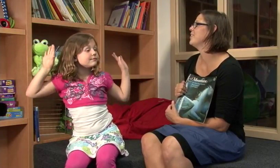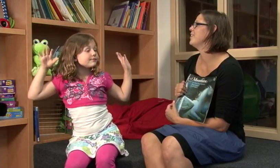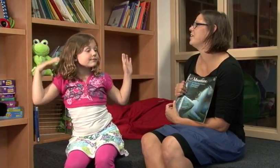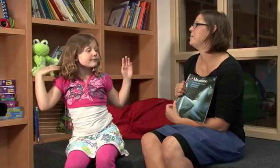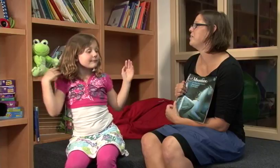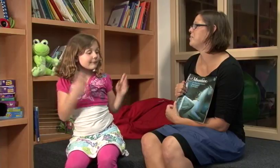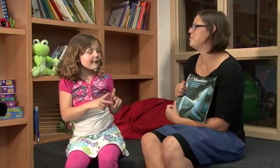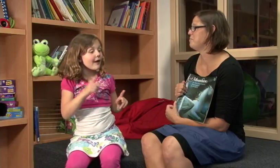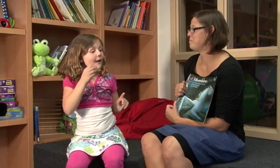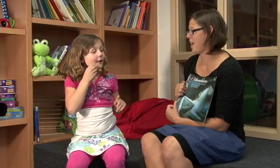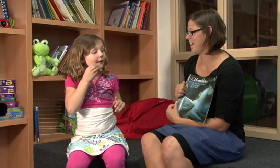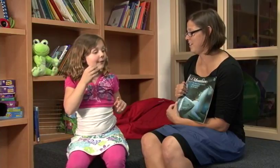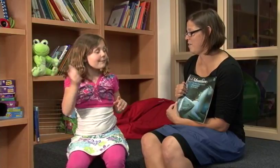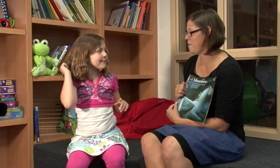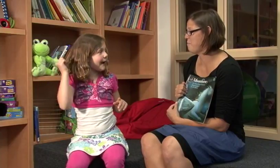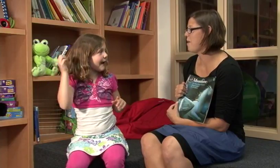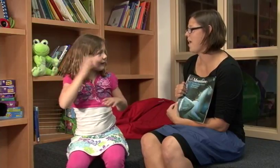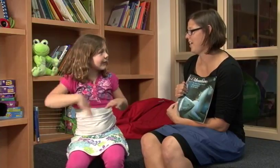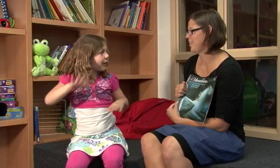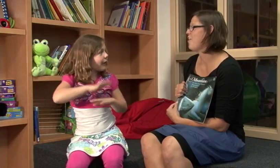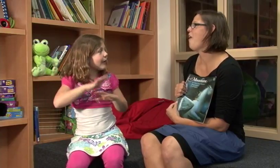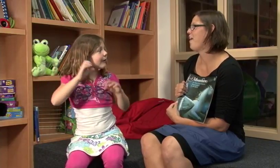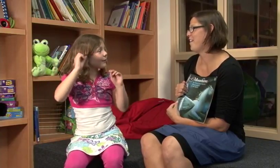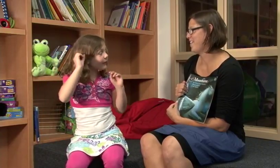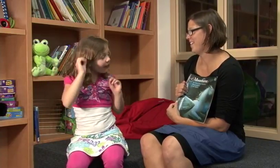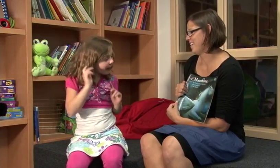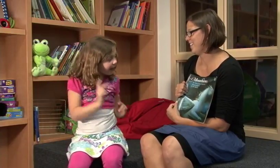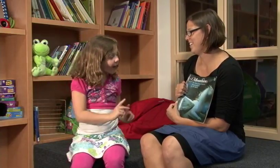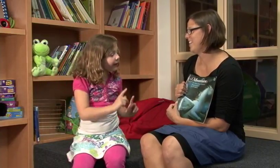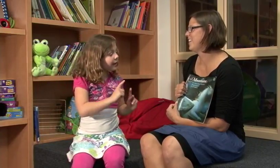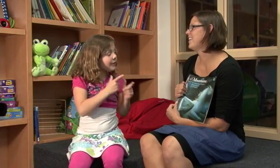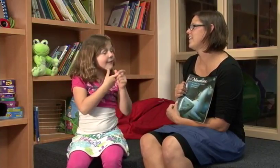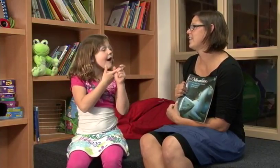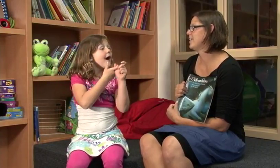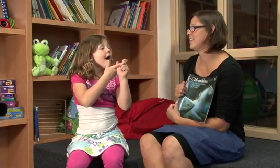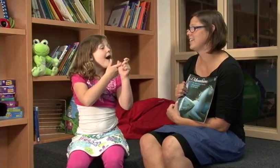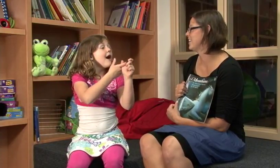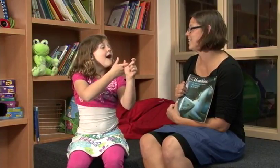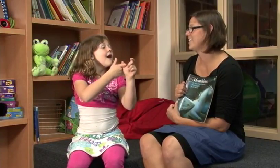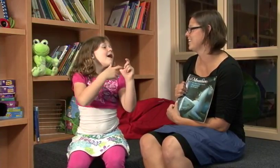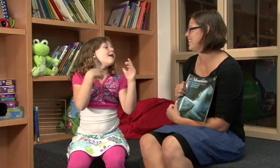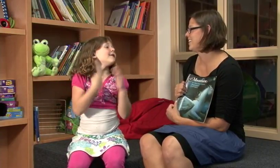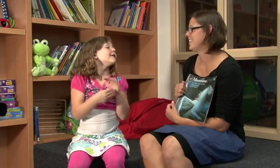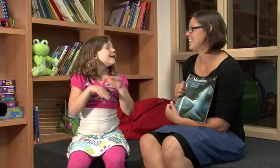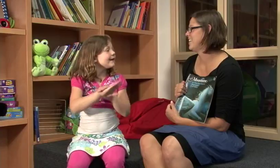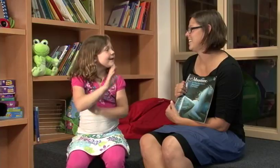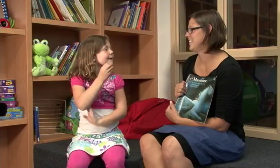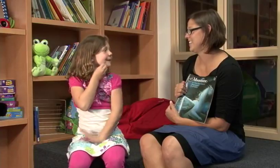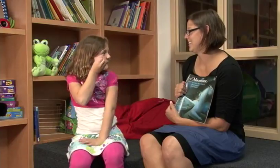And they fly back home to the backyard and then she runs into her home.